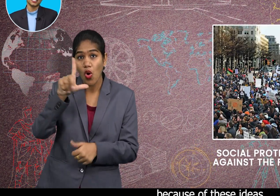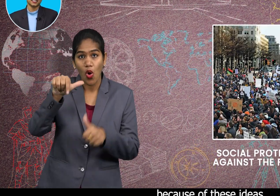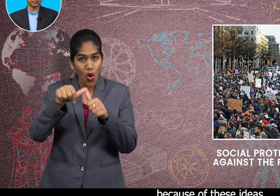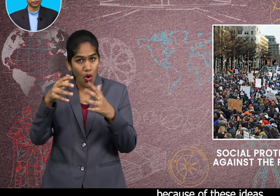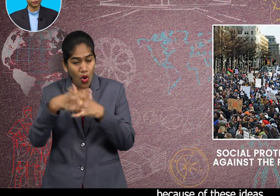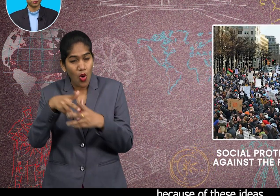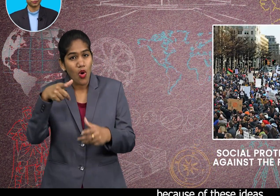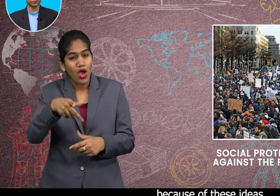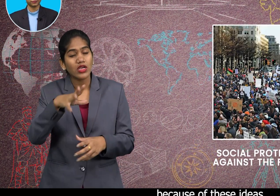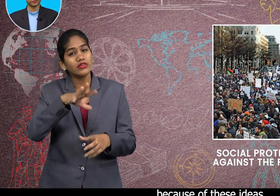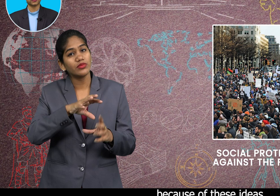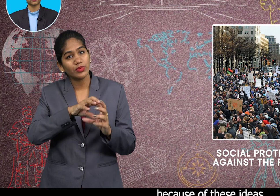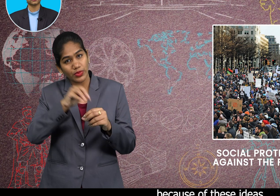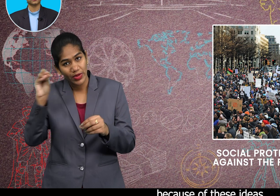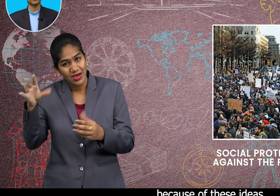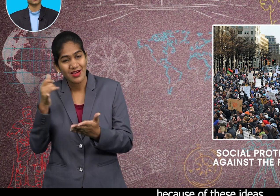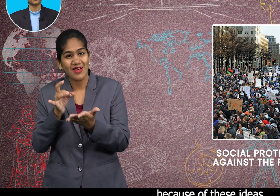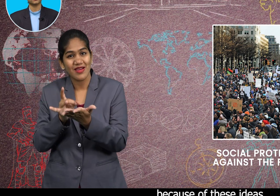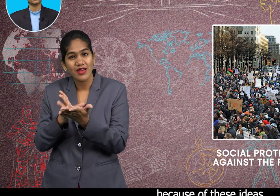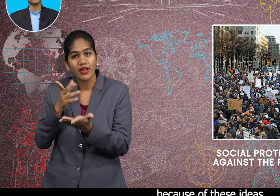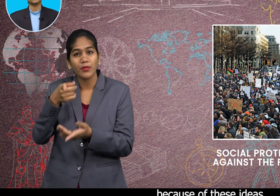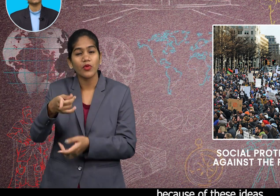ideas.